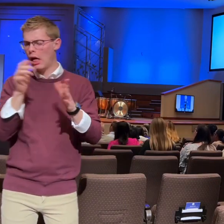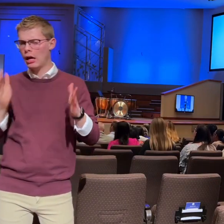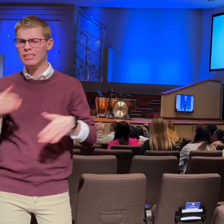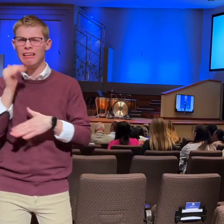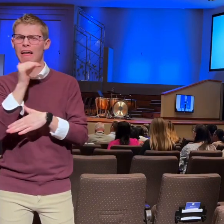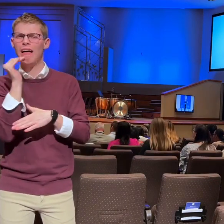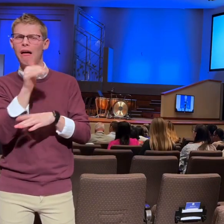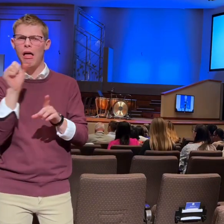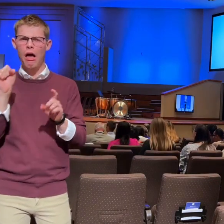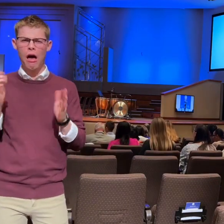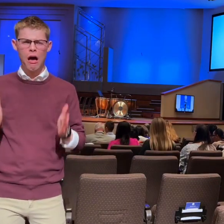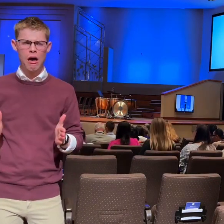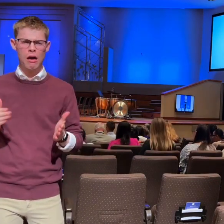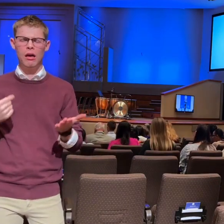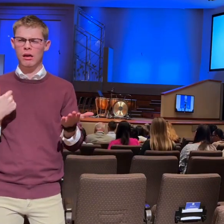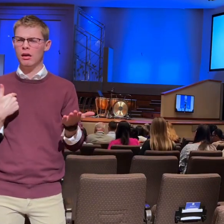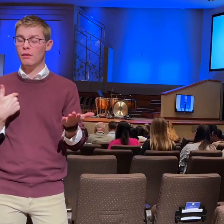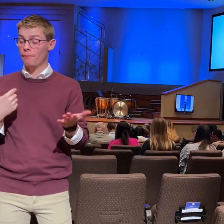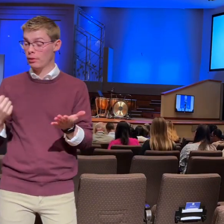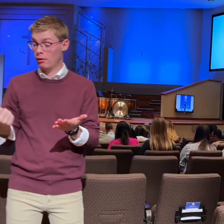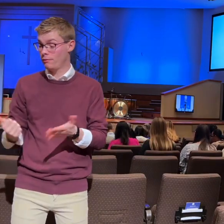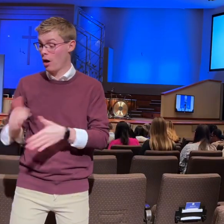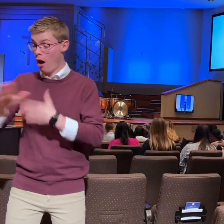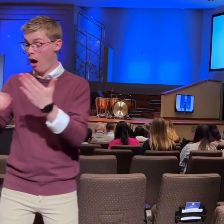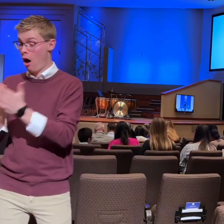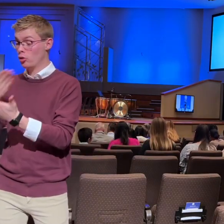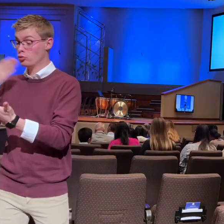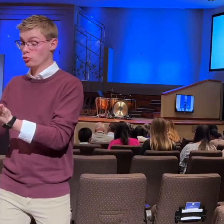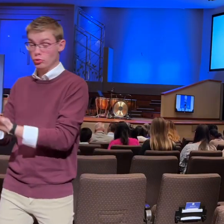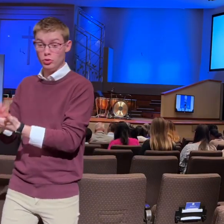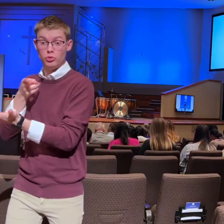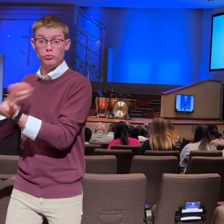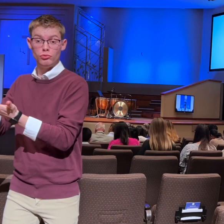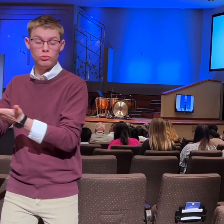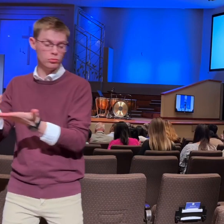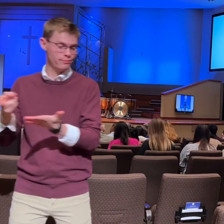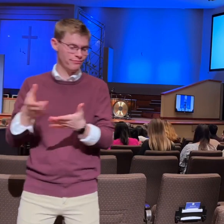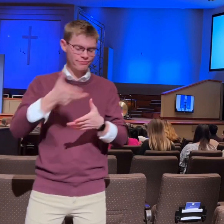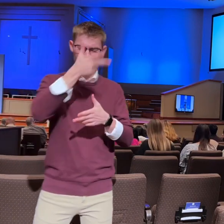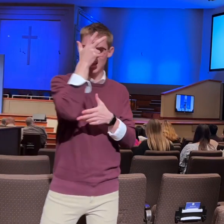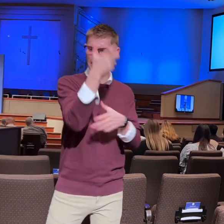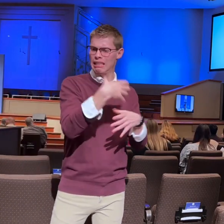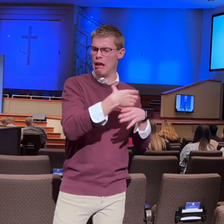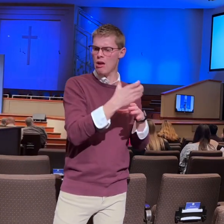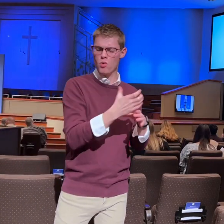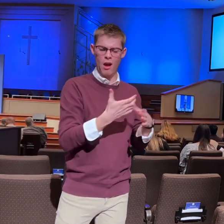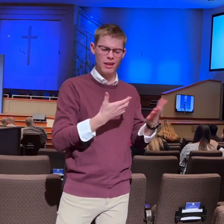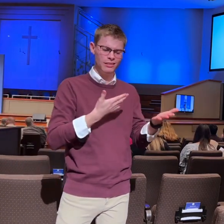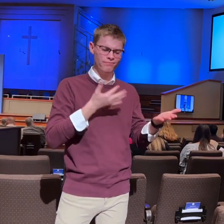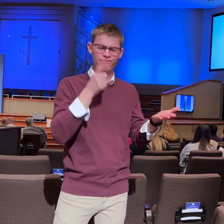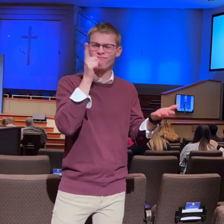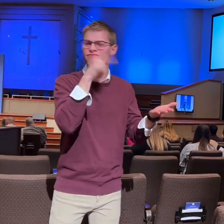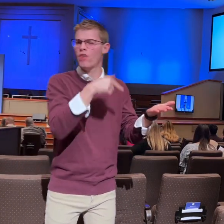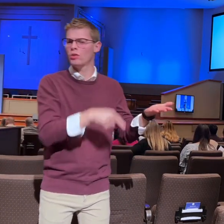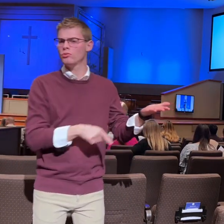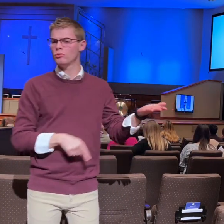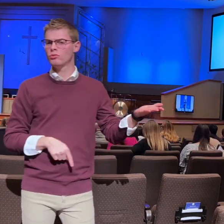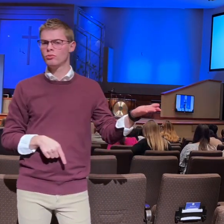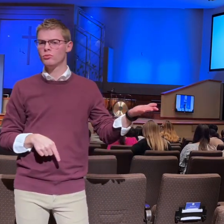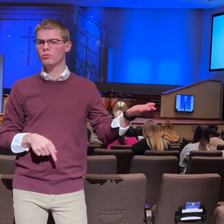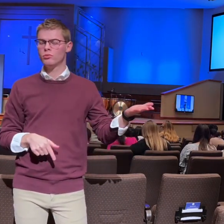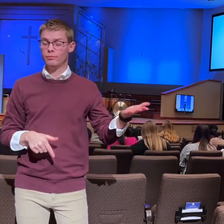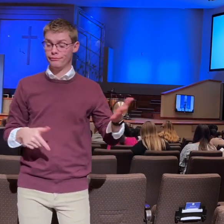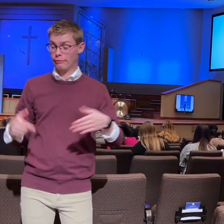liar. And so for everything that is good and true created by God, Satan creates a counterfeit. Even back in the Garden of Eden,